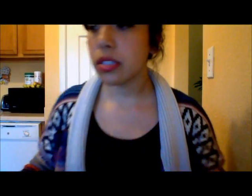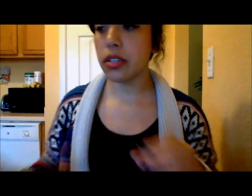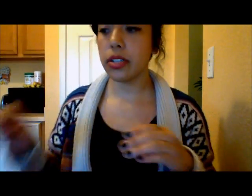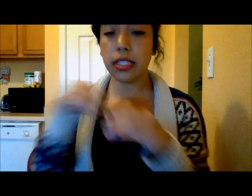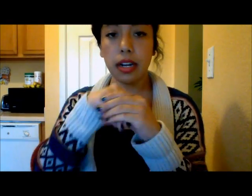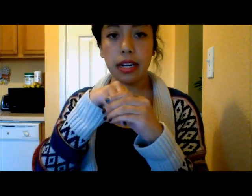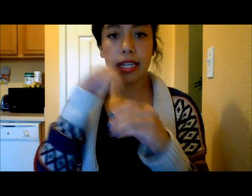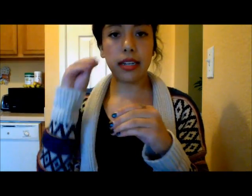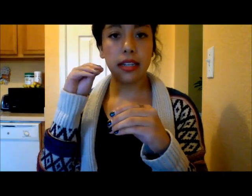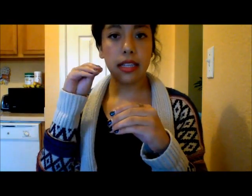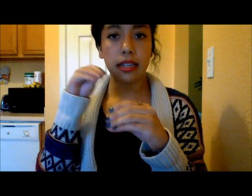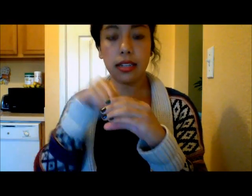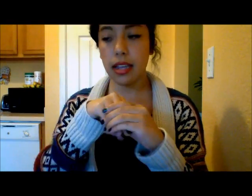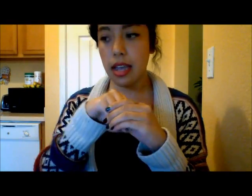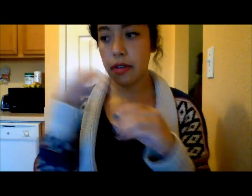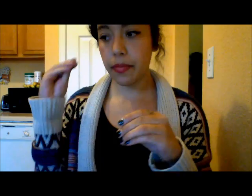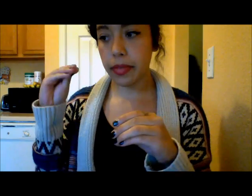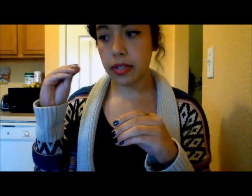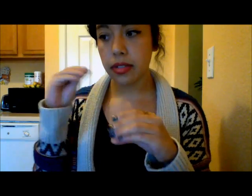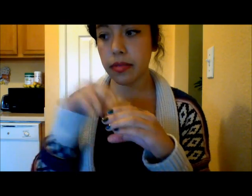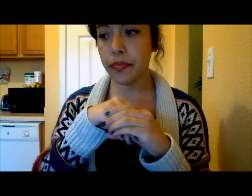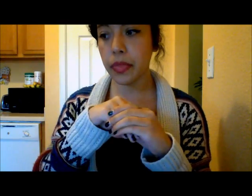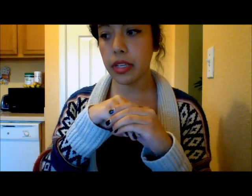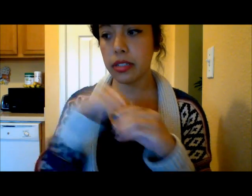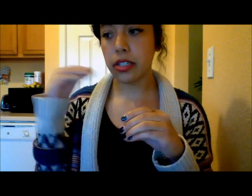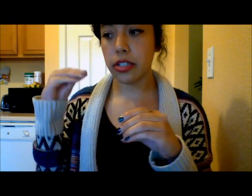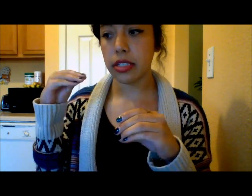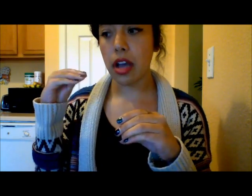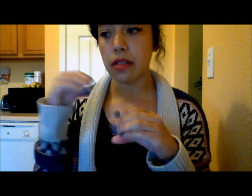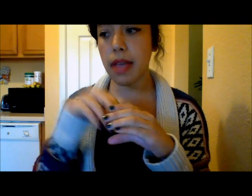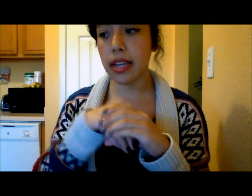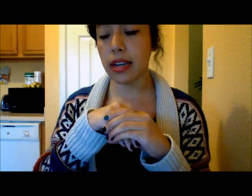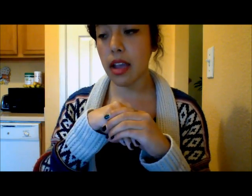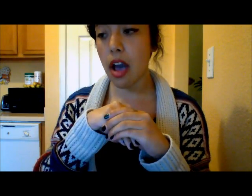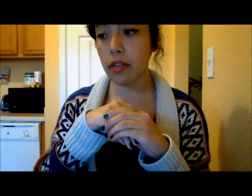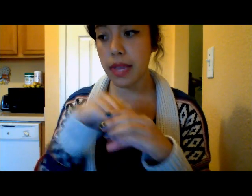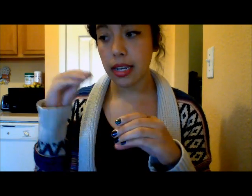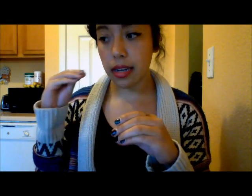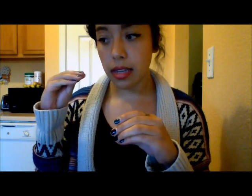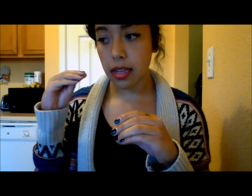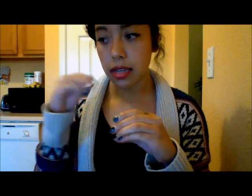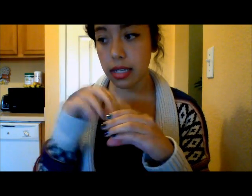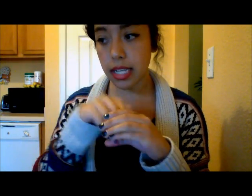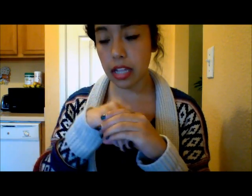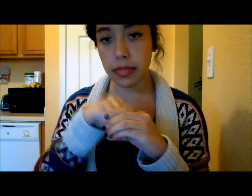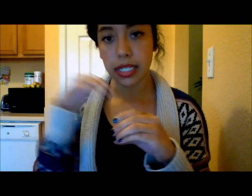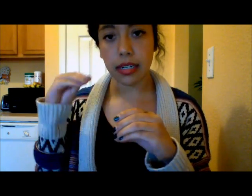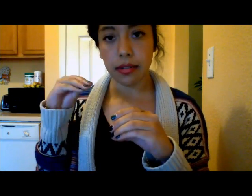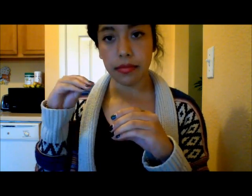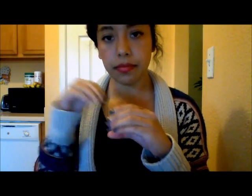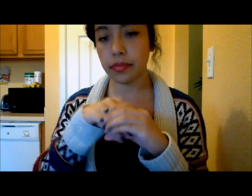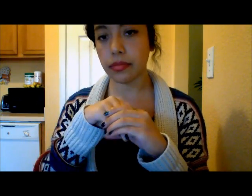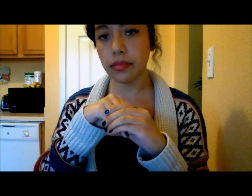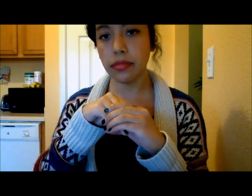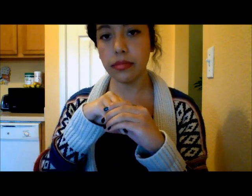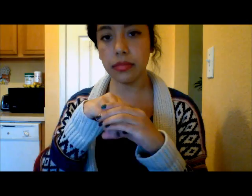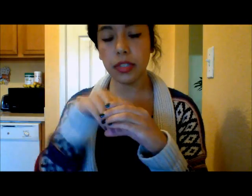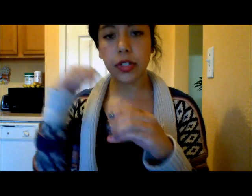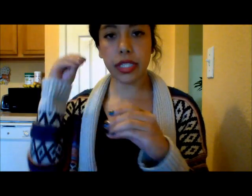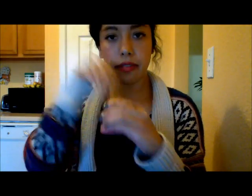So you start in and then out. To use an automated teller machine. So instead of